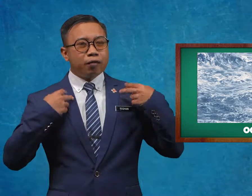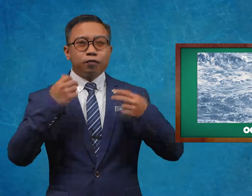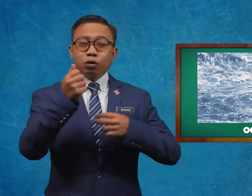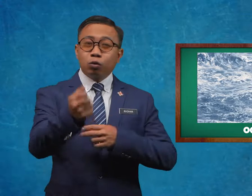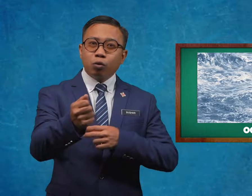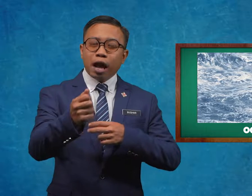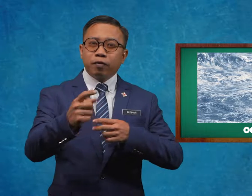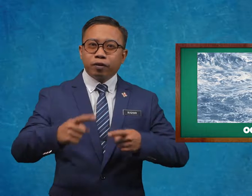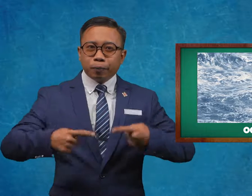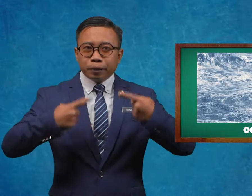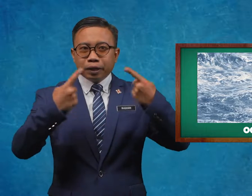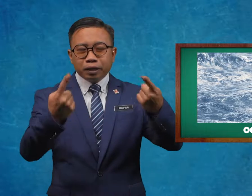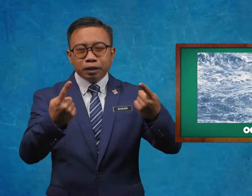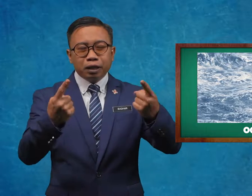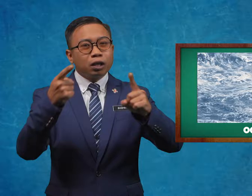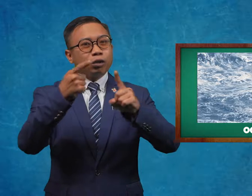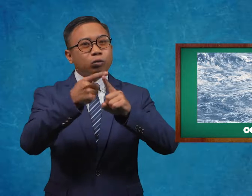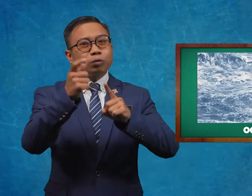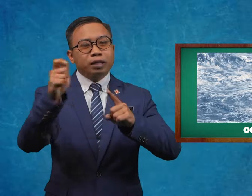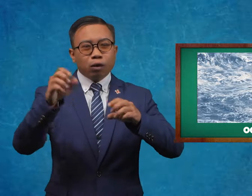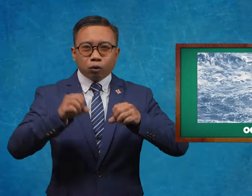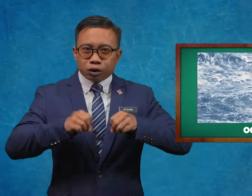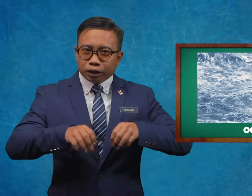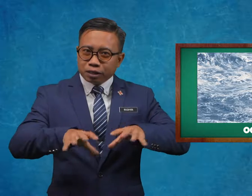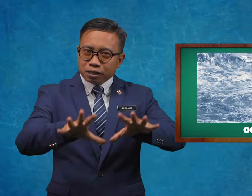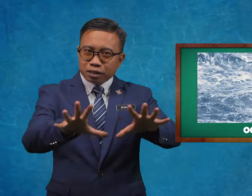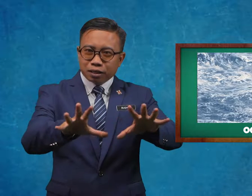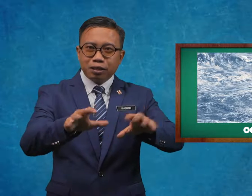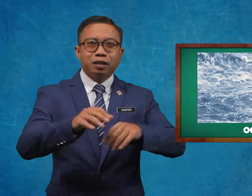Have you ever been to the ocean?